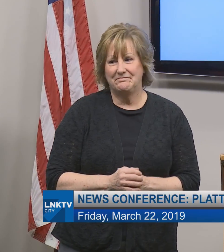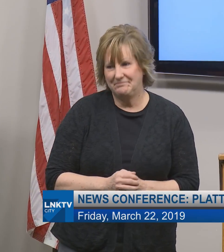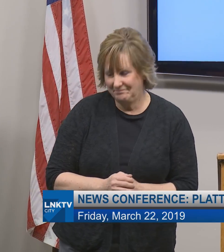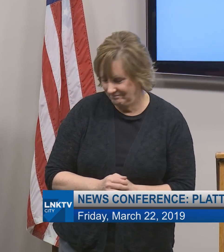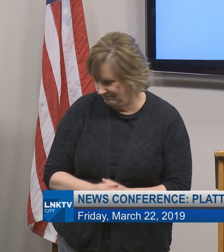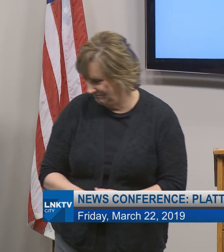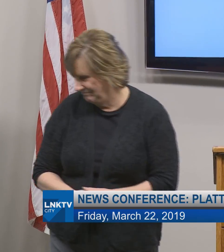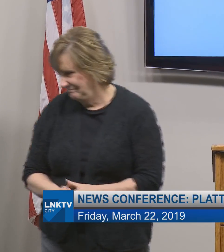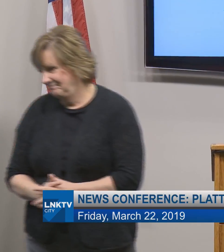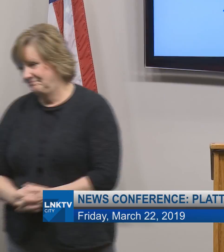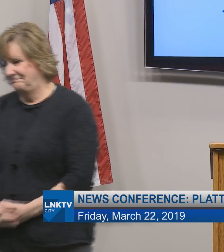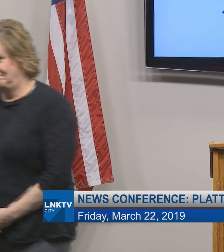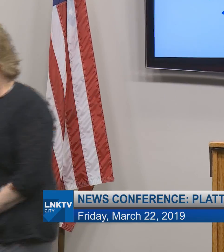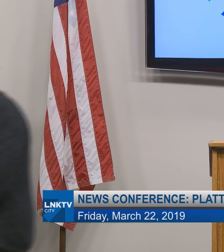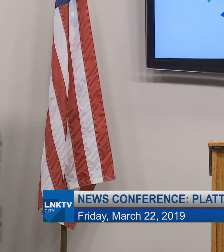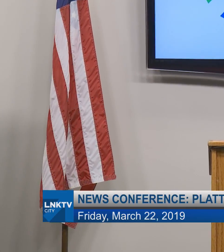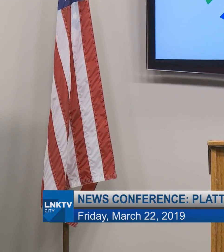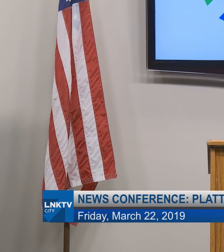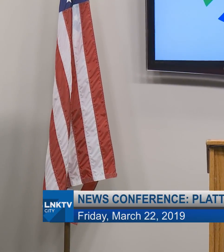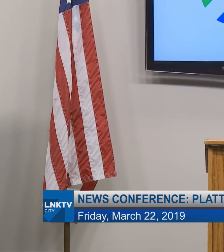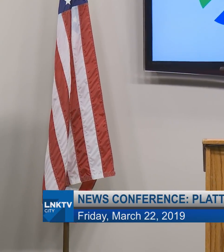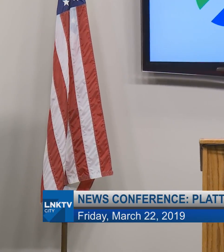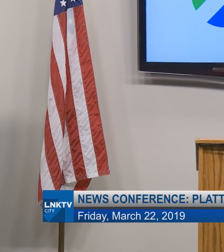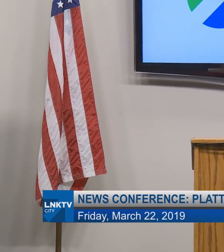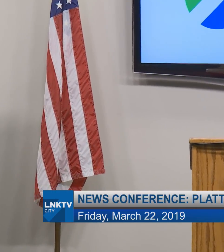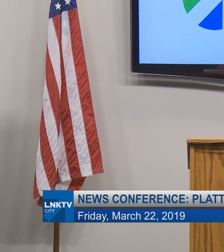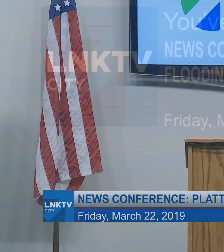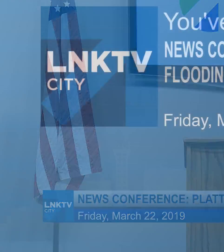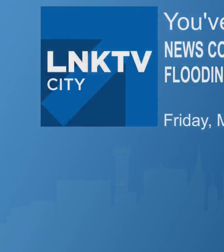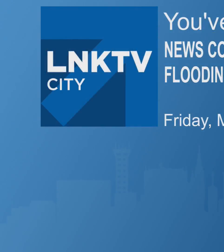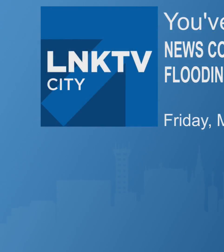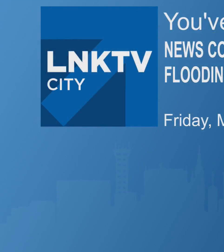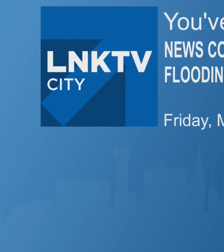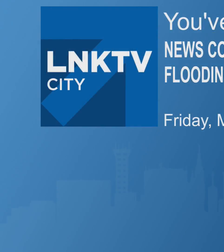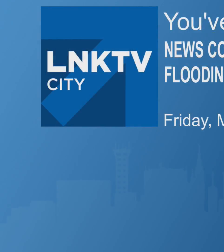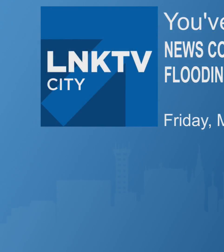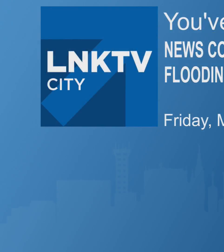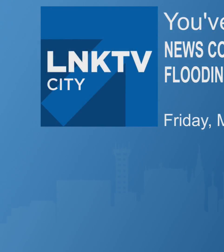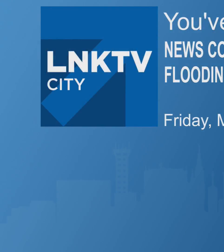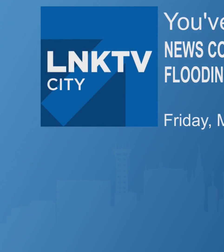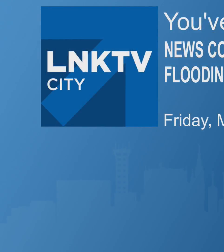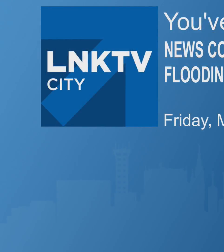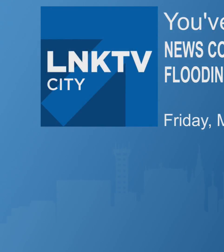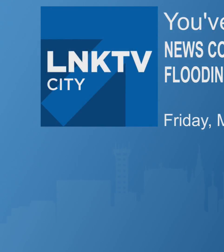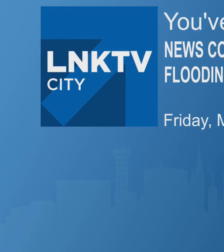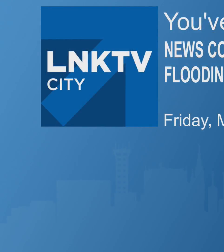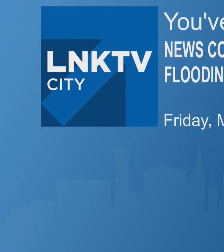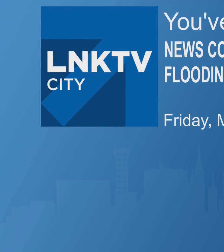Good enough? Correct. Already done. Yeah.